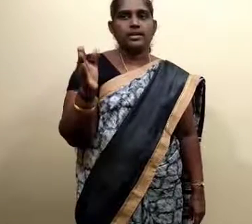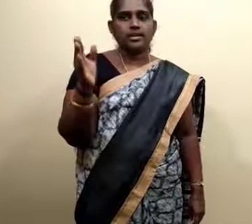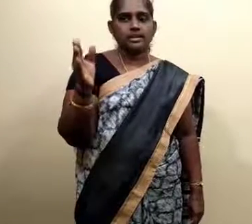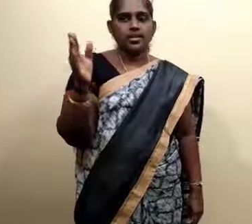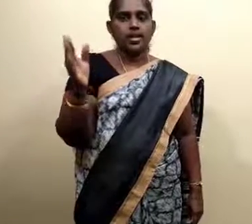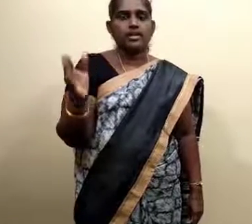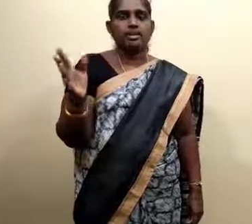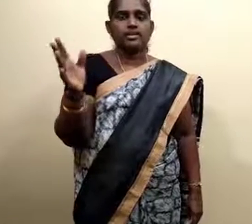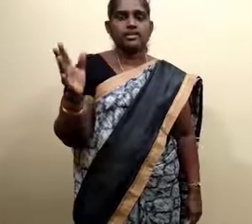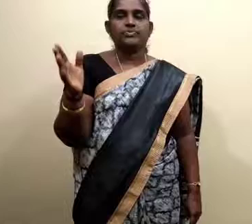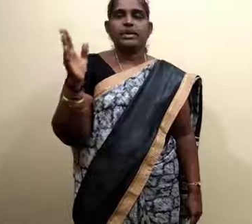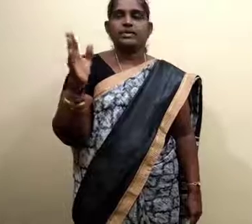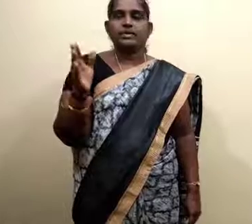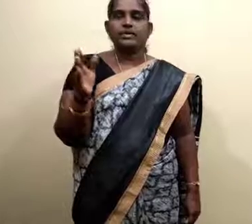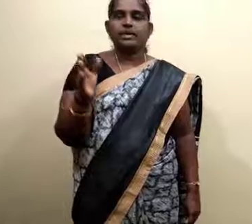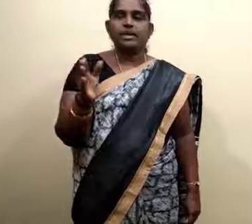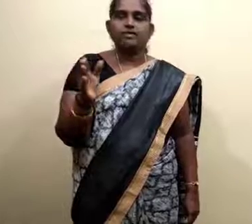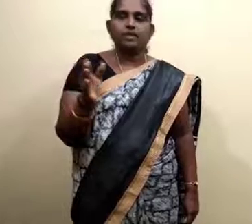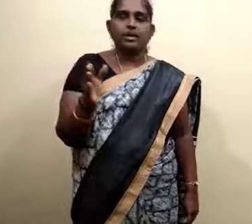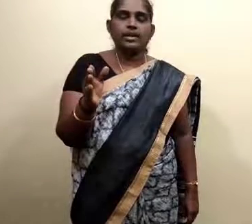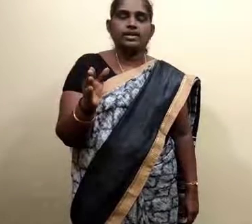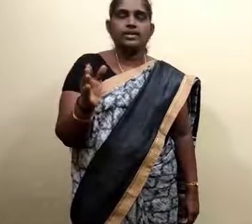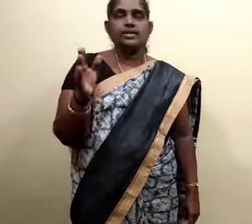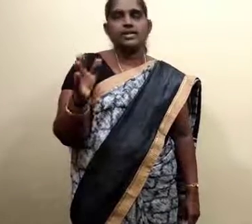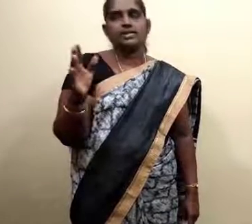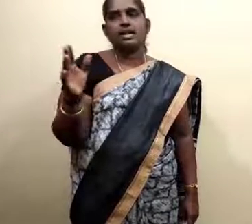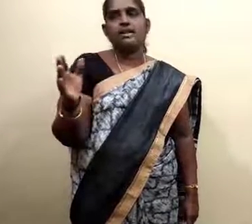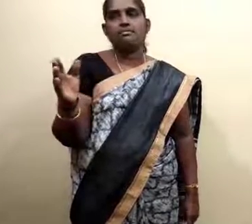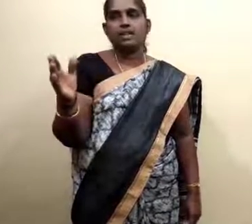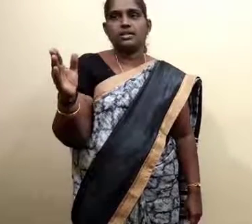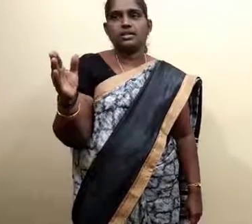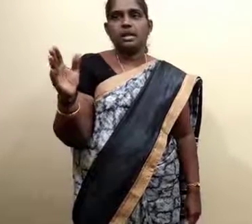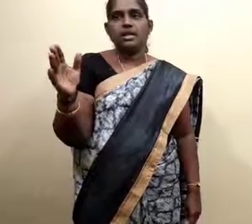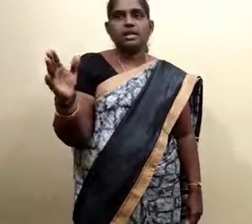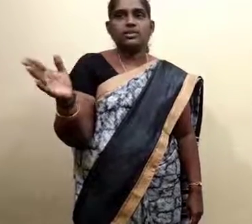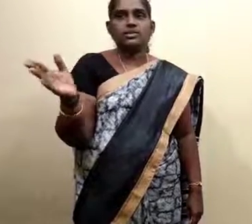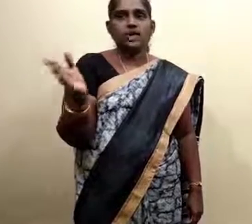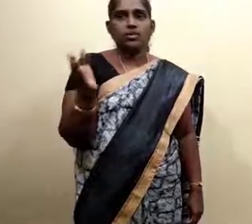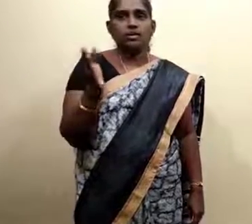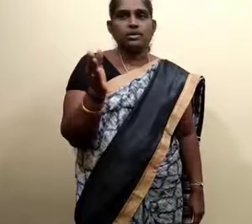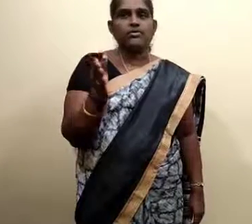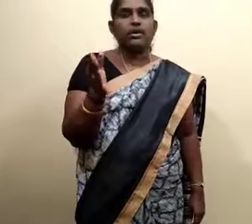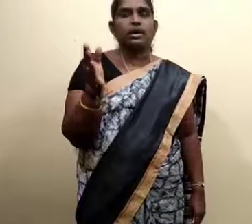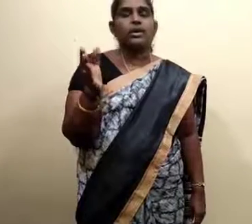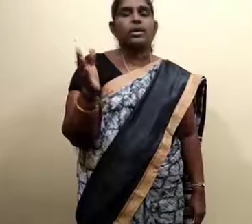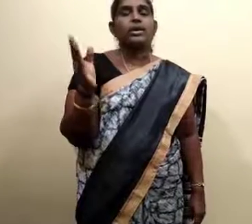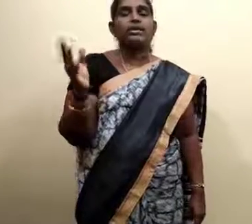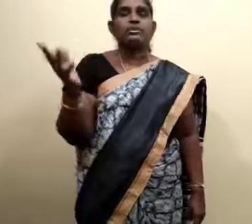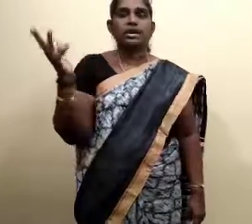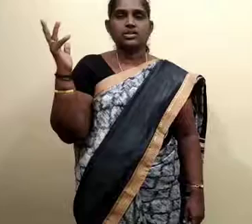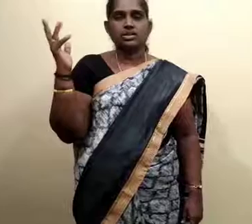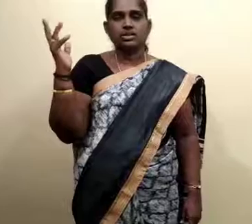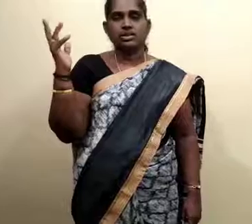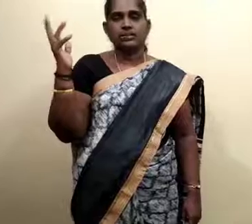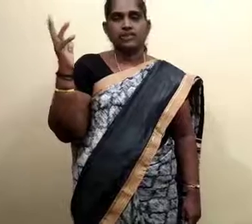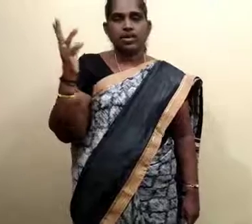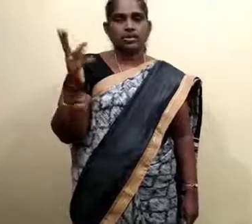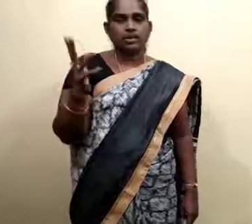the textile mills. Children were employed in the textile mills because they worked for lower wages. They worked